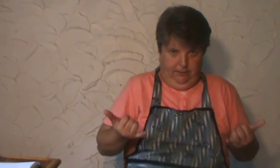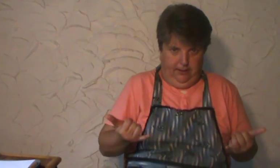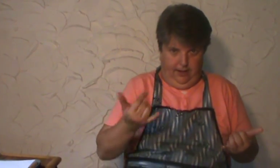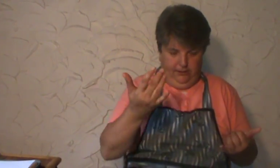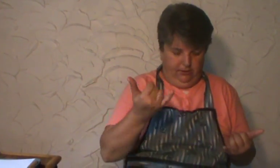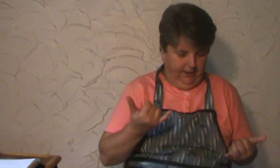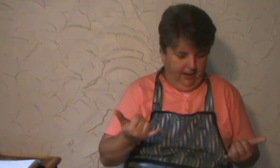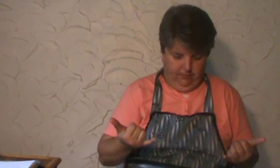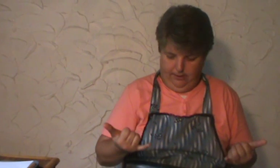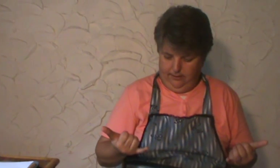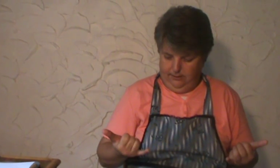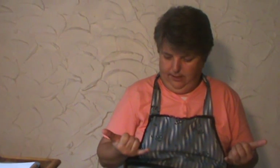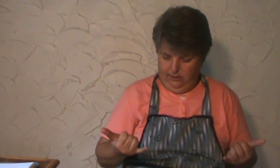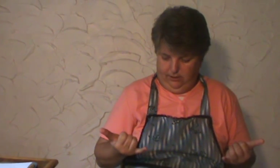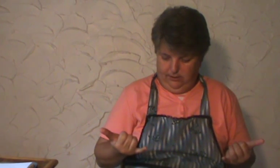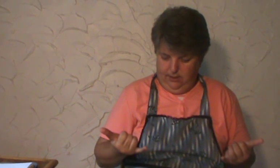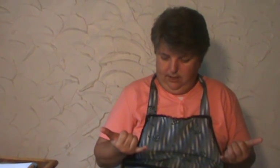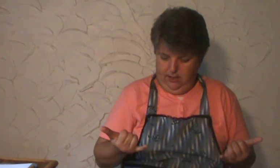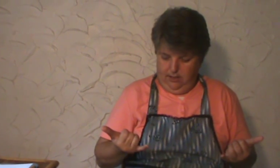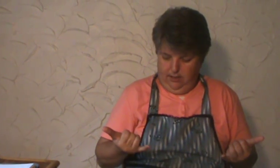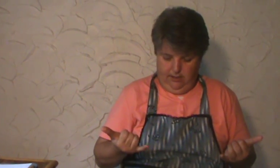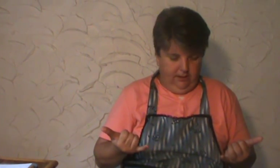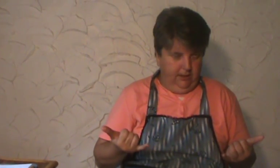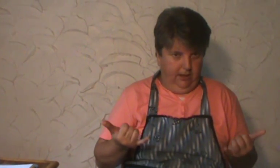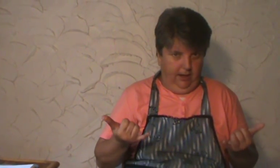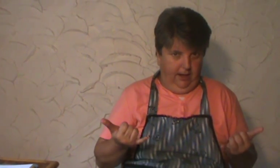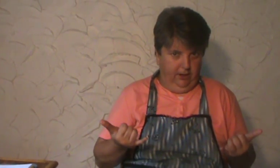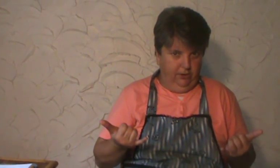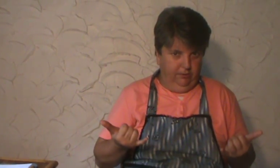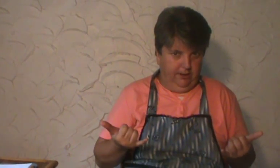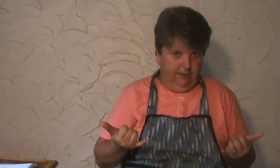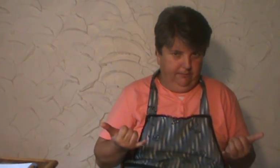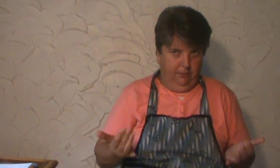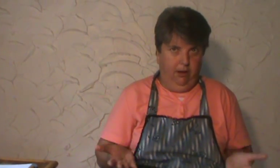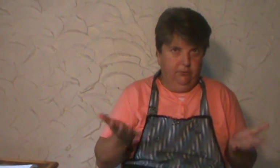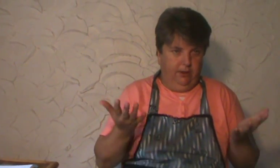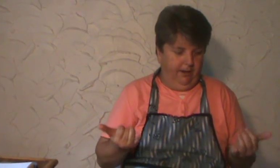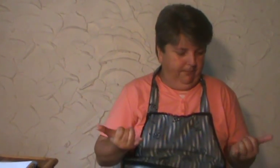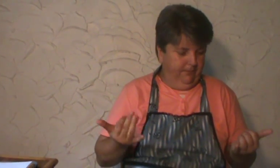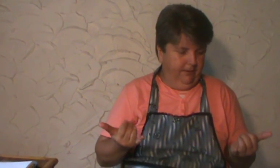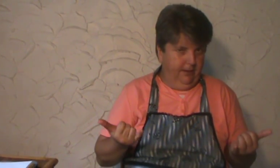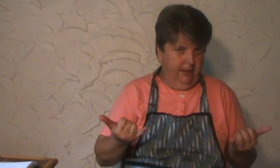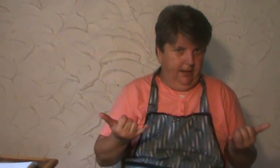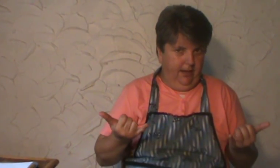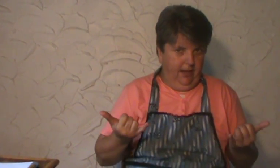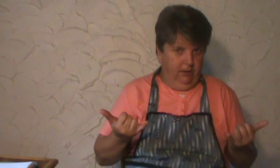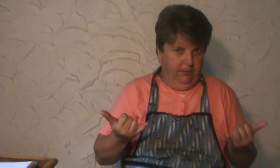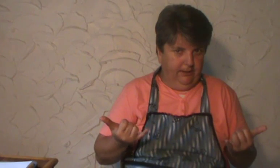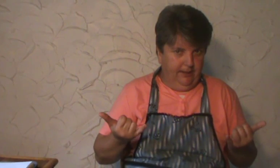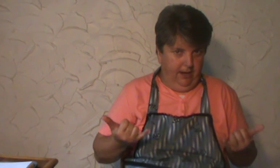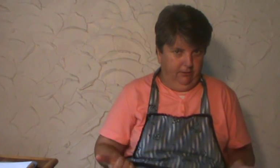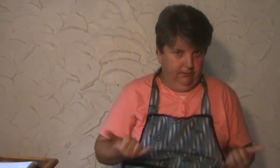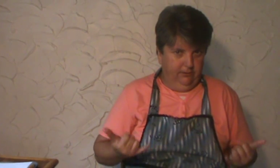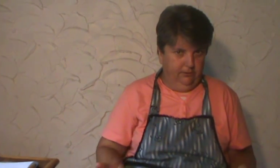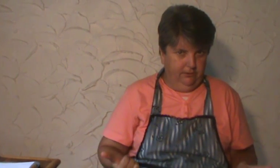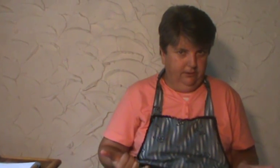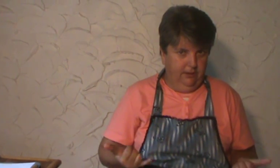bring it high so the camera can catch it. And you palms are up and you bring it down.